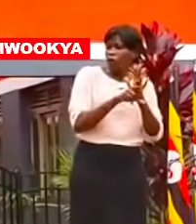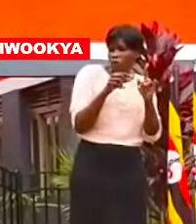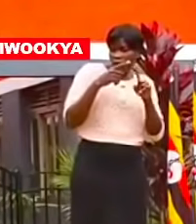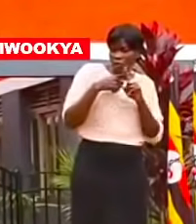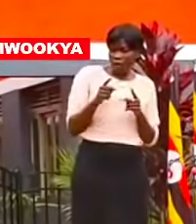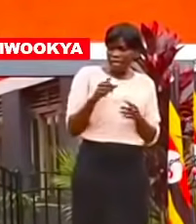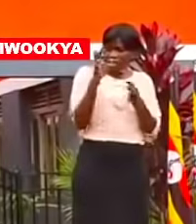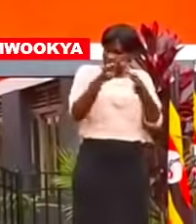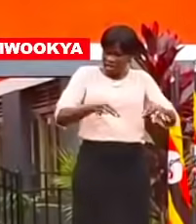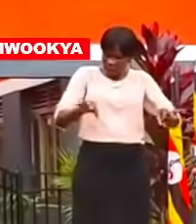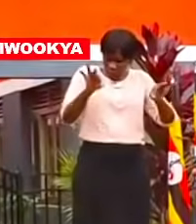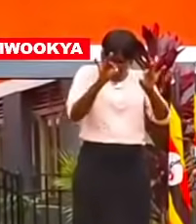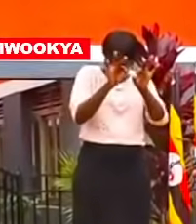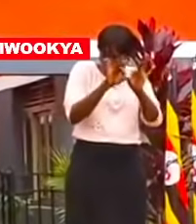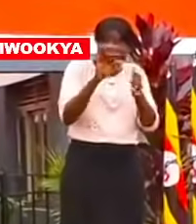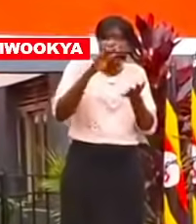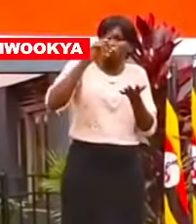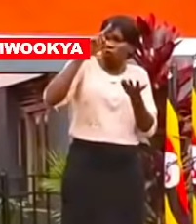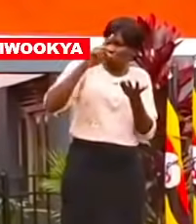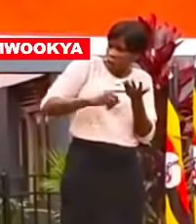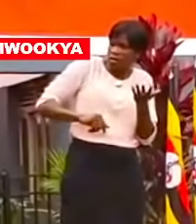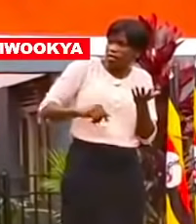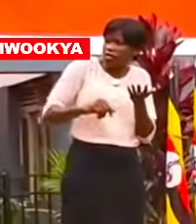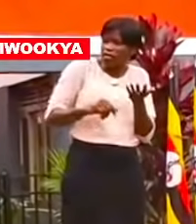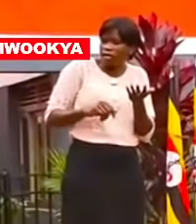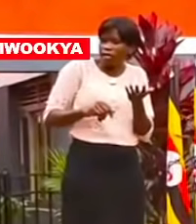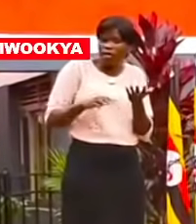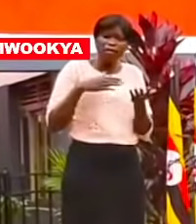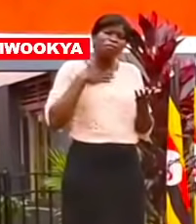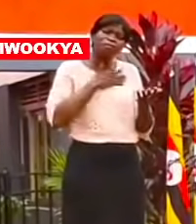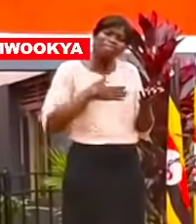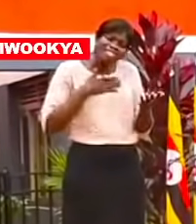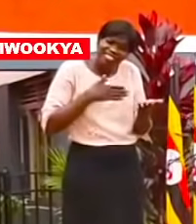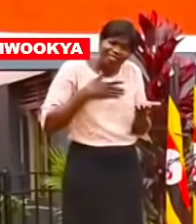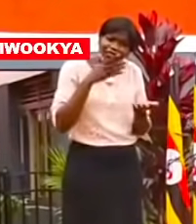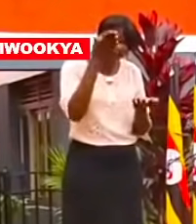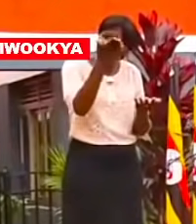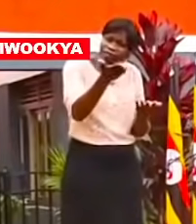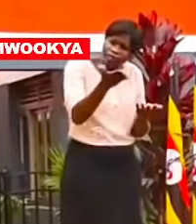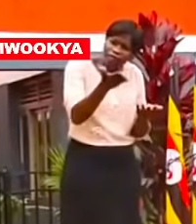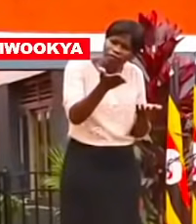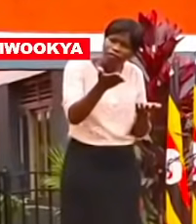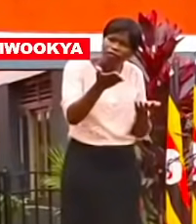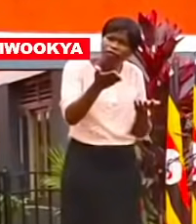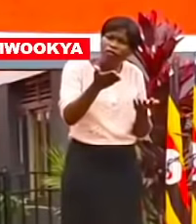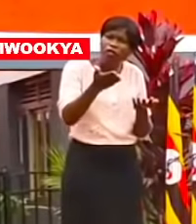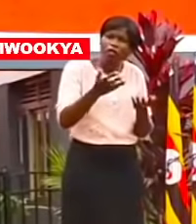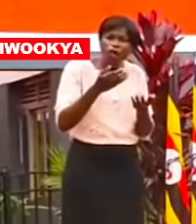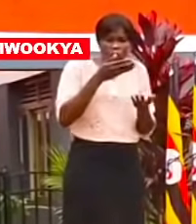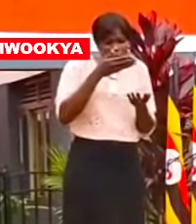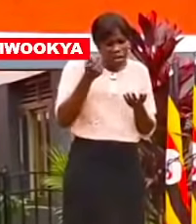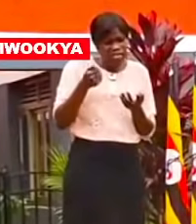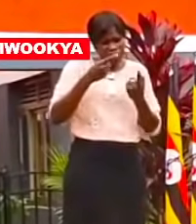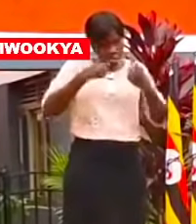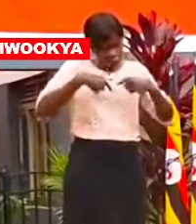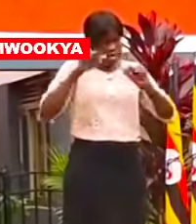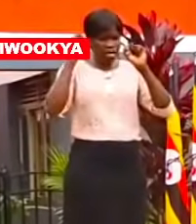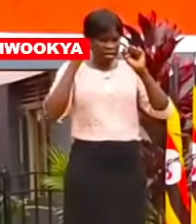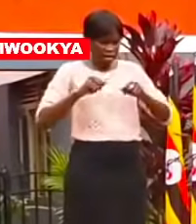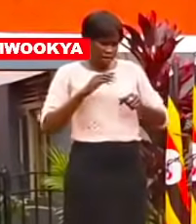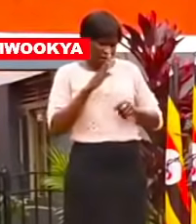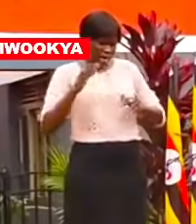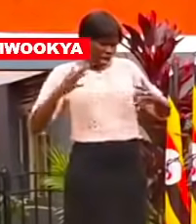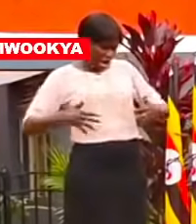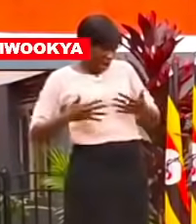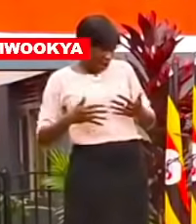okusingira ddala era kitwagala okugamba Speaker, tugenda mugamba ow'ekitiibwa Speaker, twali badde basanyufu nga bannayuganda bwe